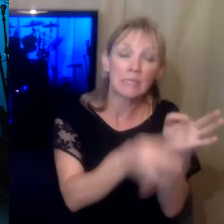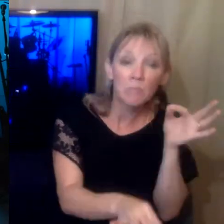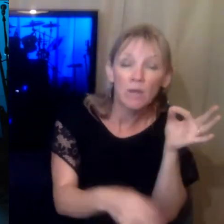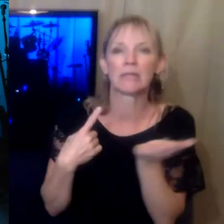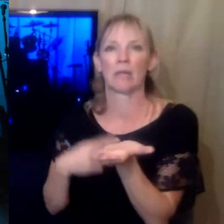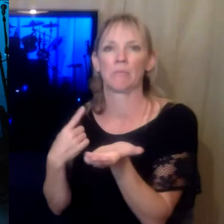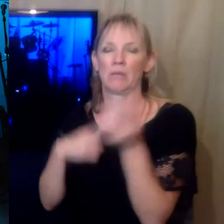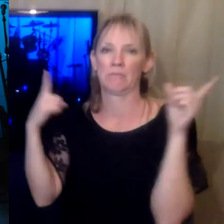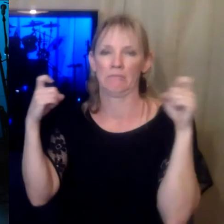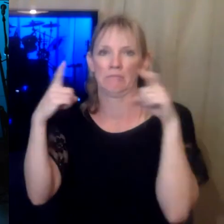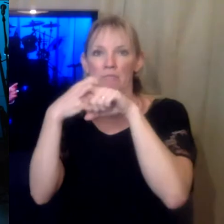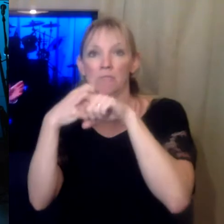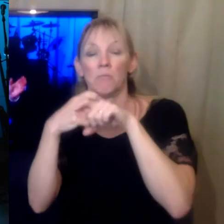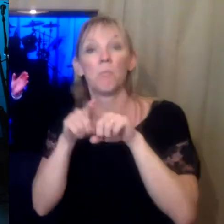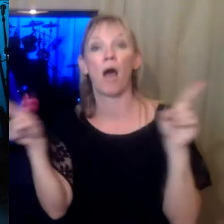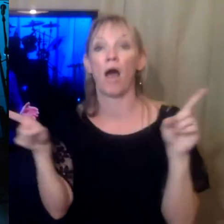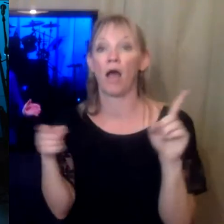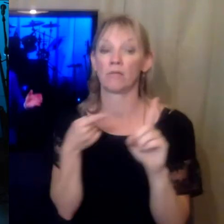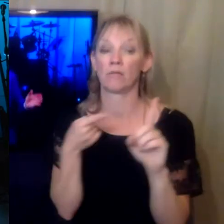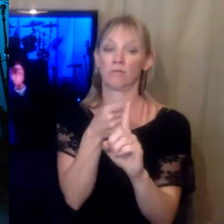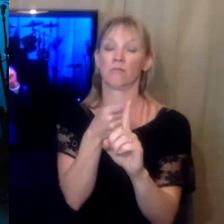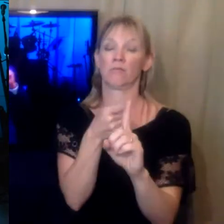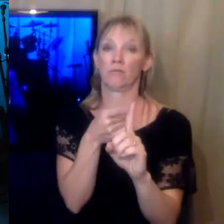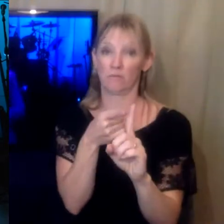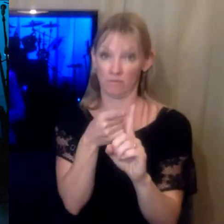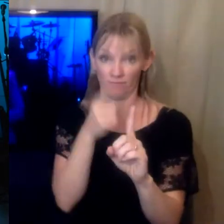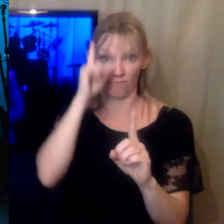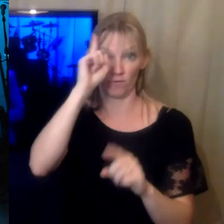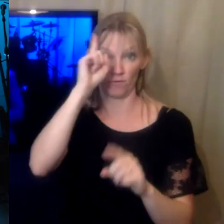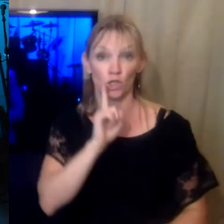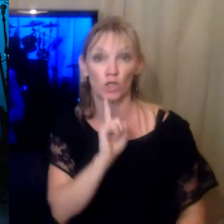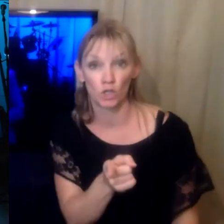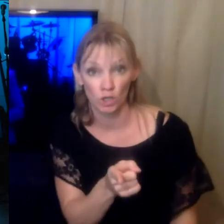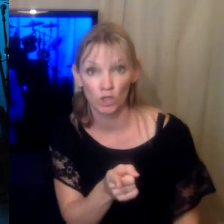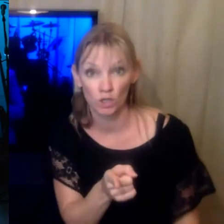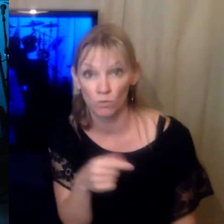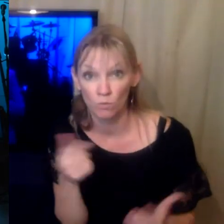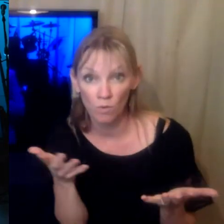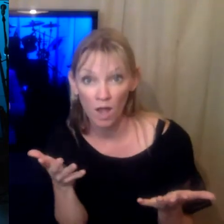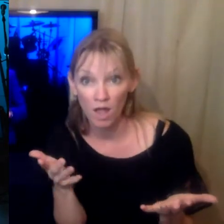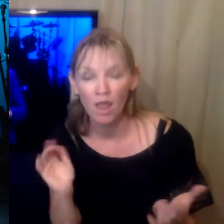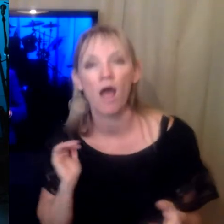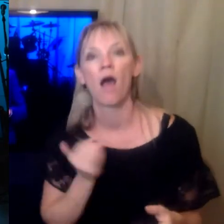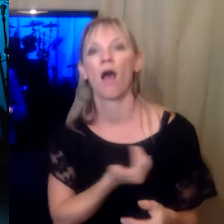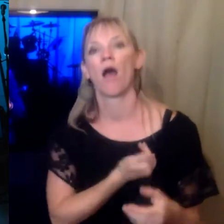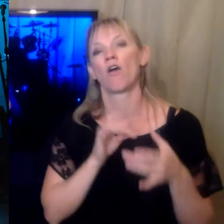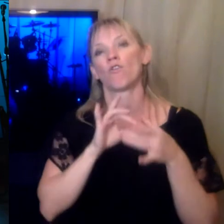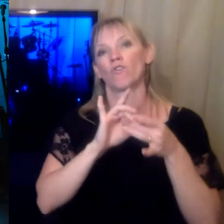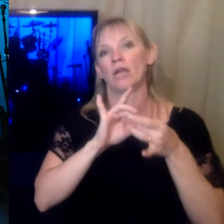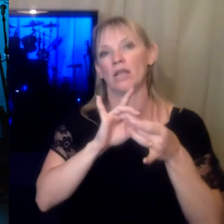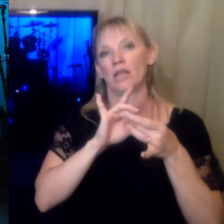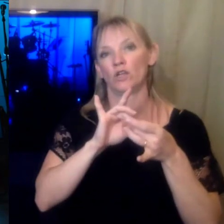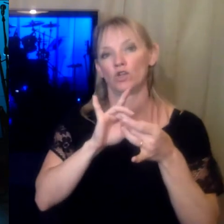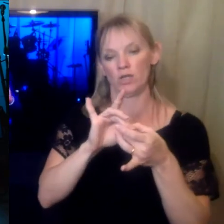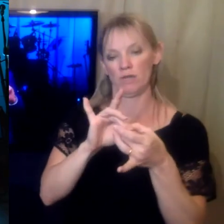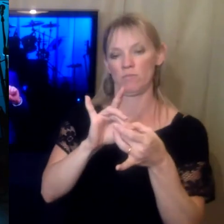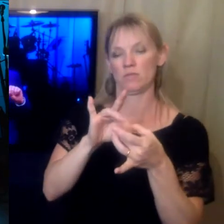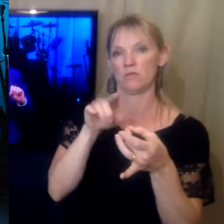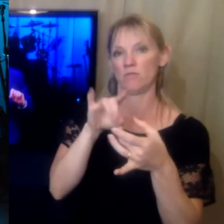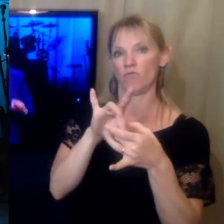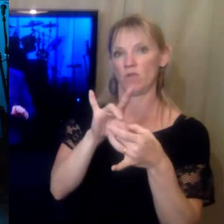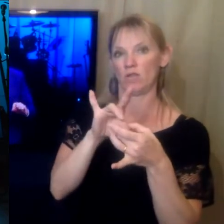they're complex. But one thing's absolutely for sure, that our relationships are the